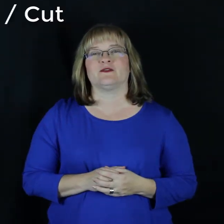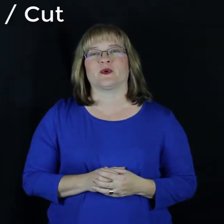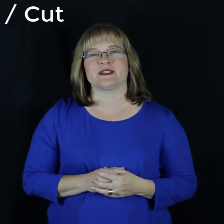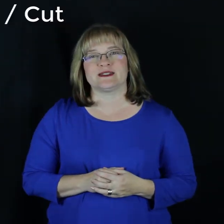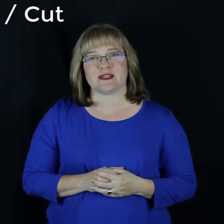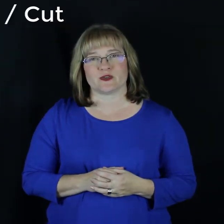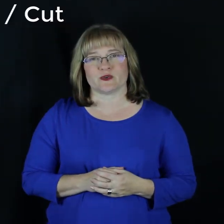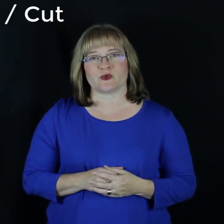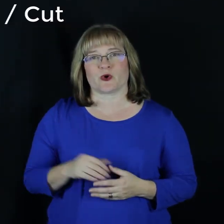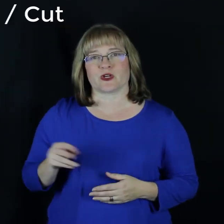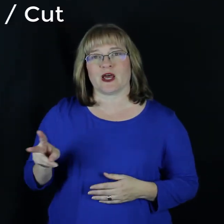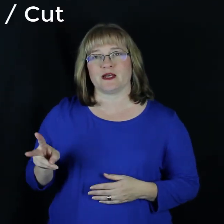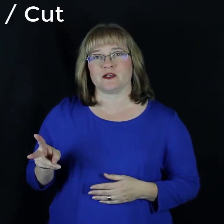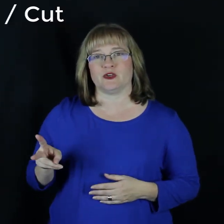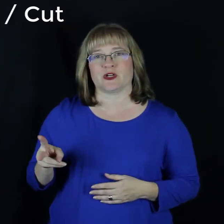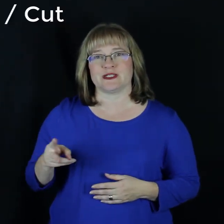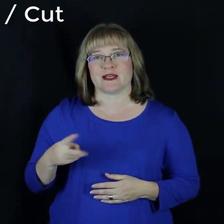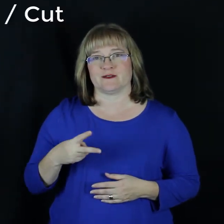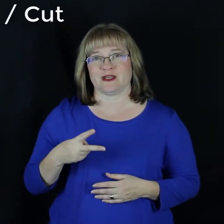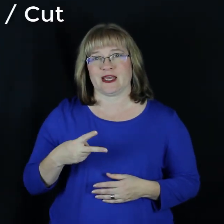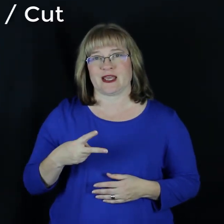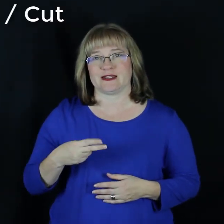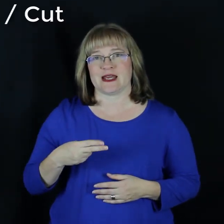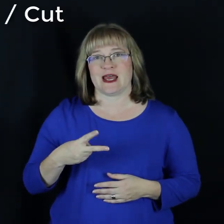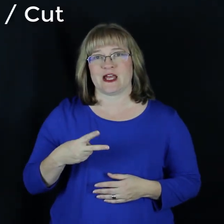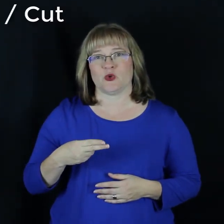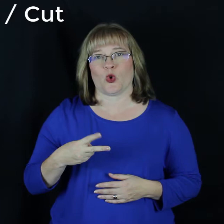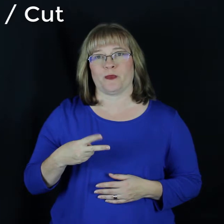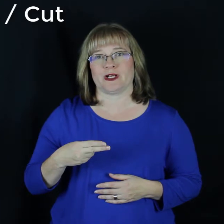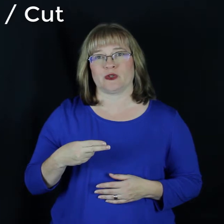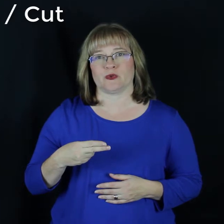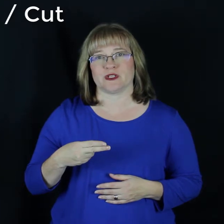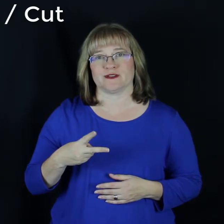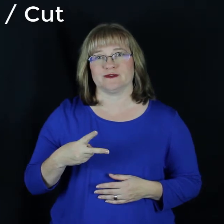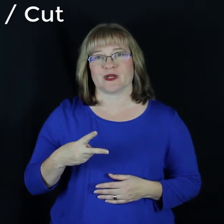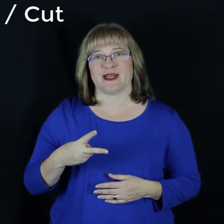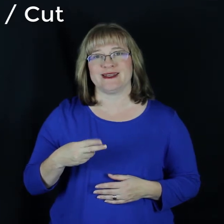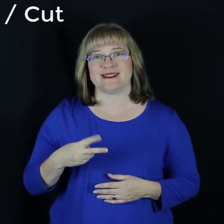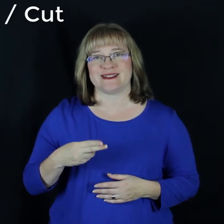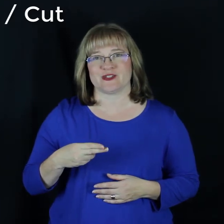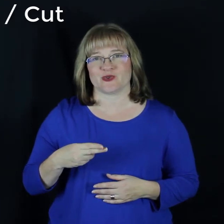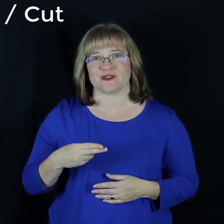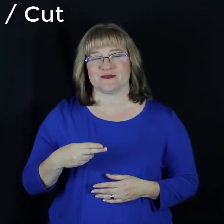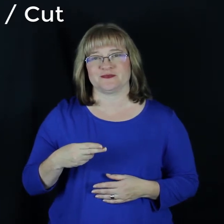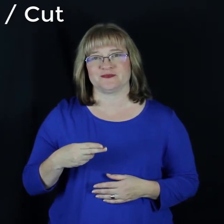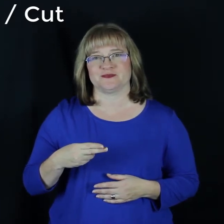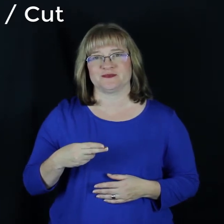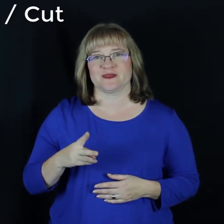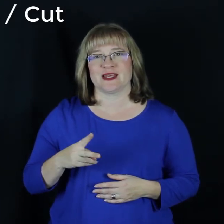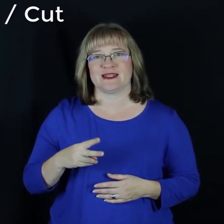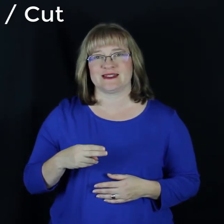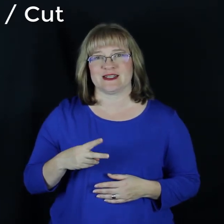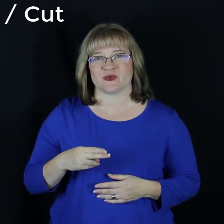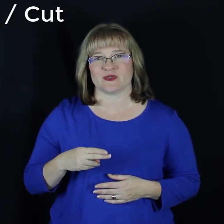For scissors or cut, you're going to take a V hand and you open and close it, okay? Scissors. Scissors.